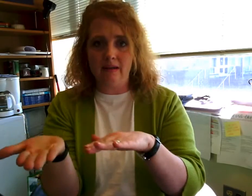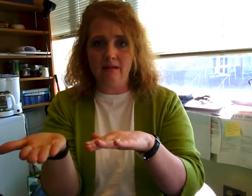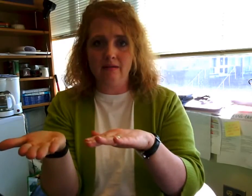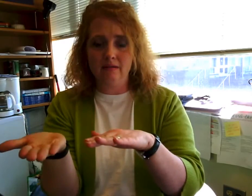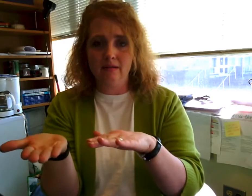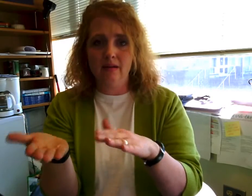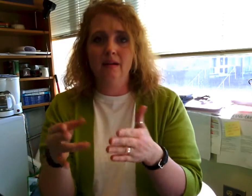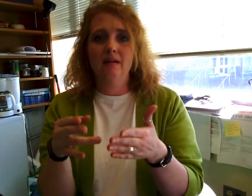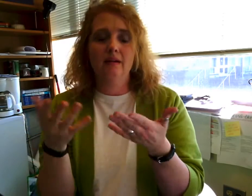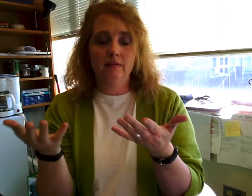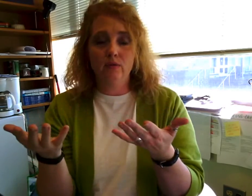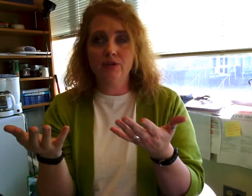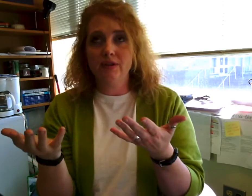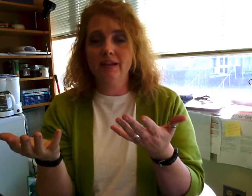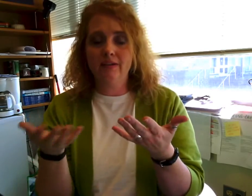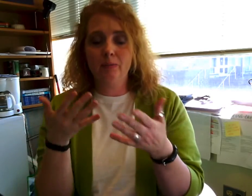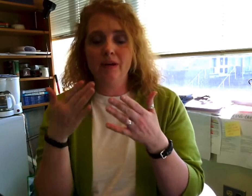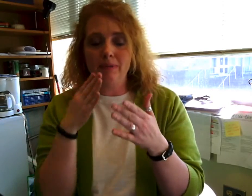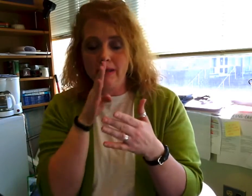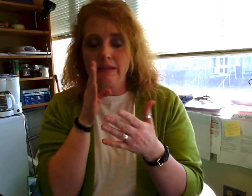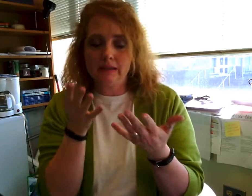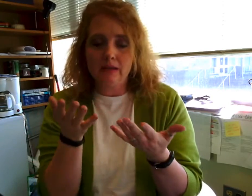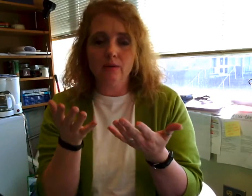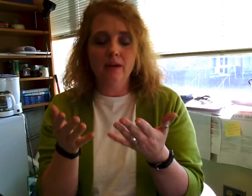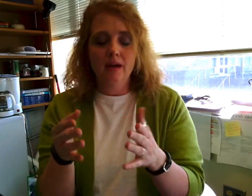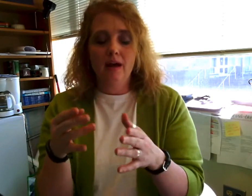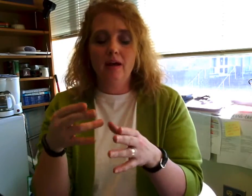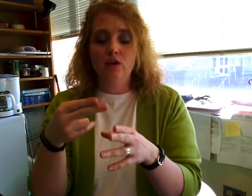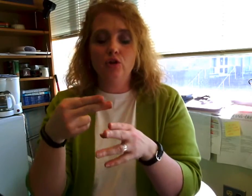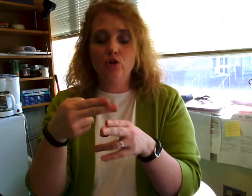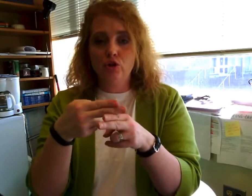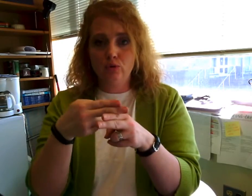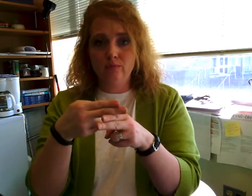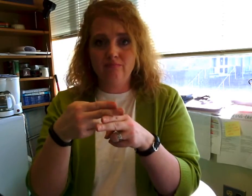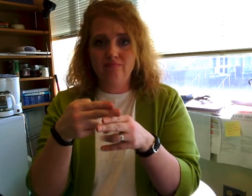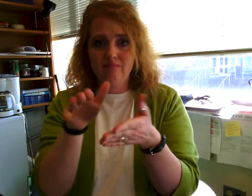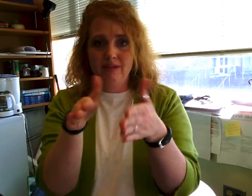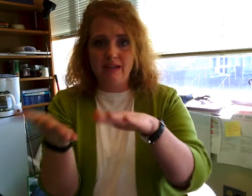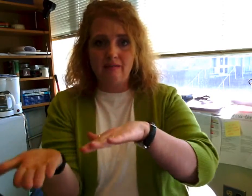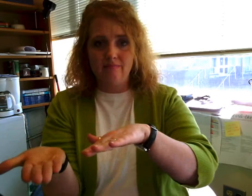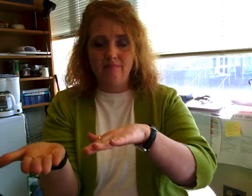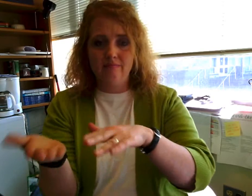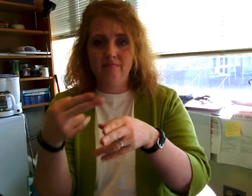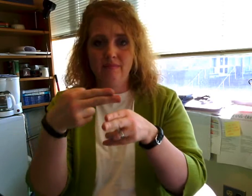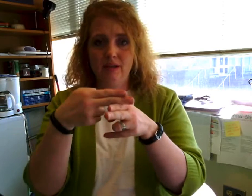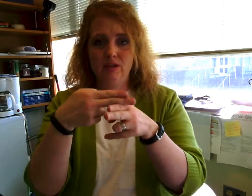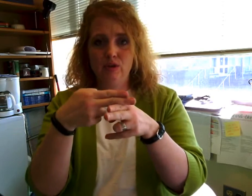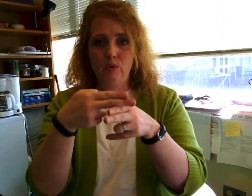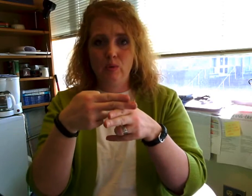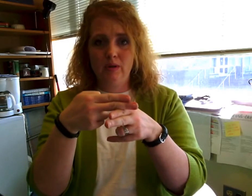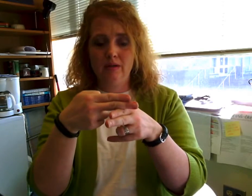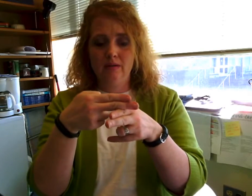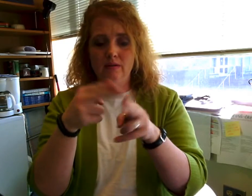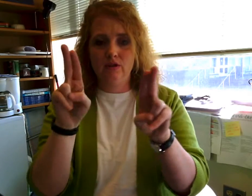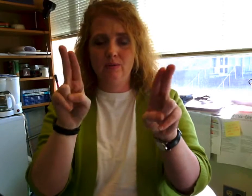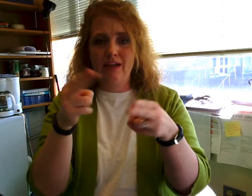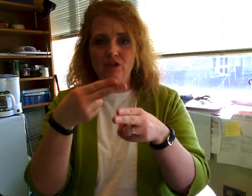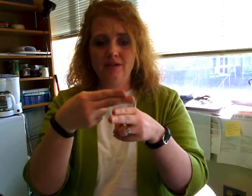dead. Unfortunately, it's pretty blunt. So soon dead. Soon, 2